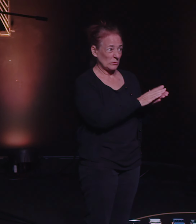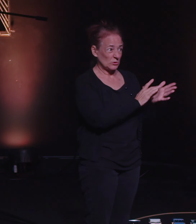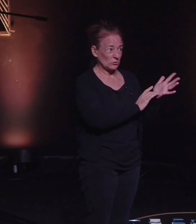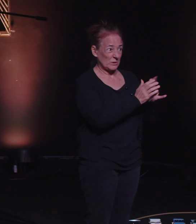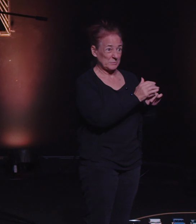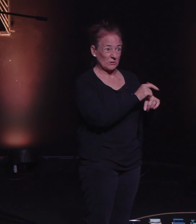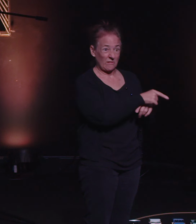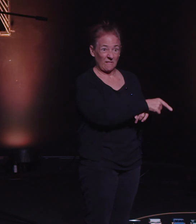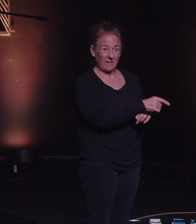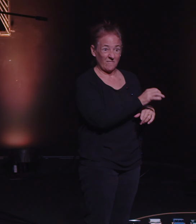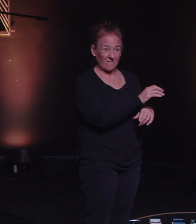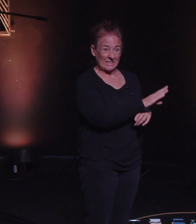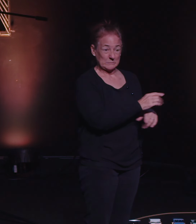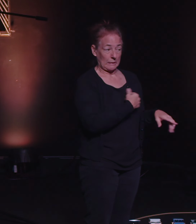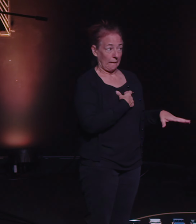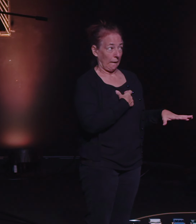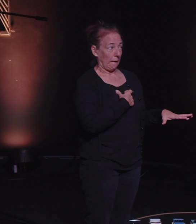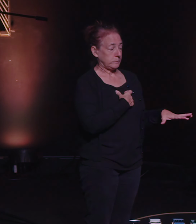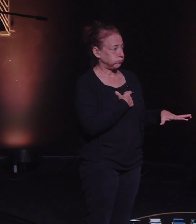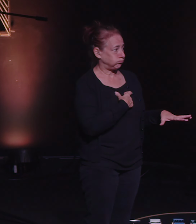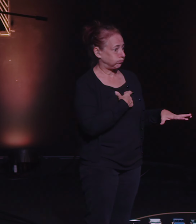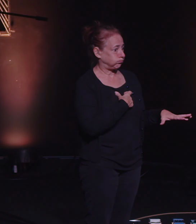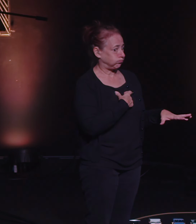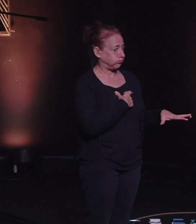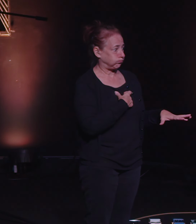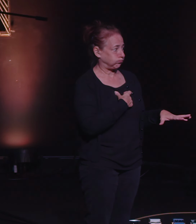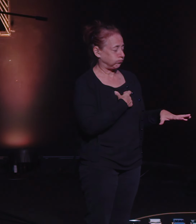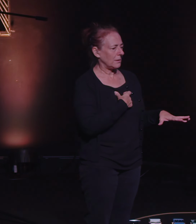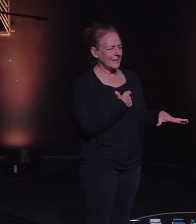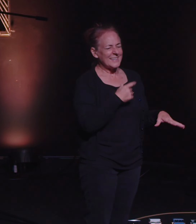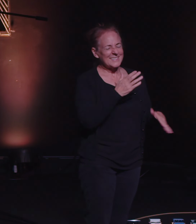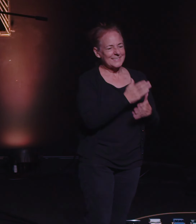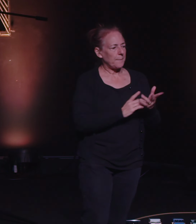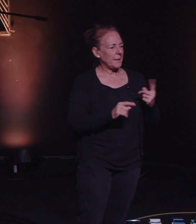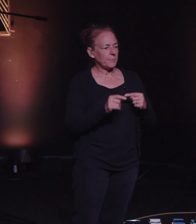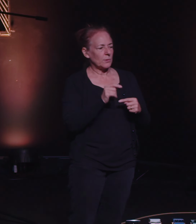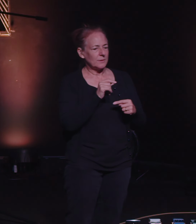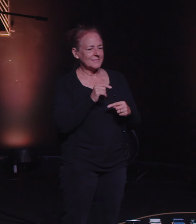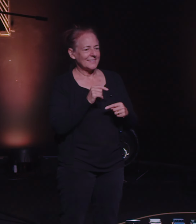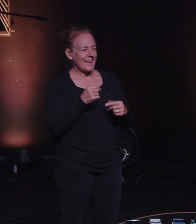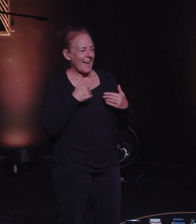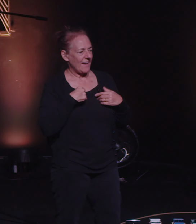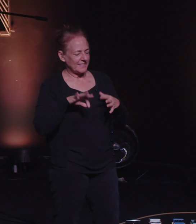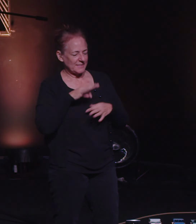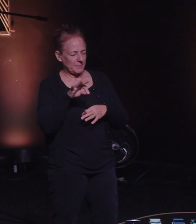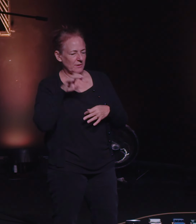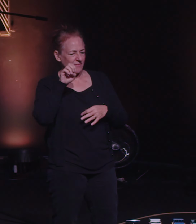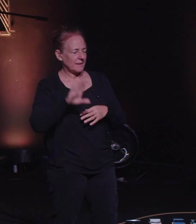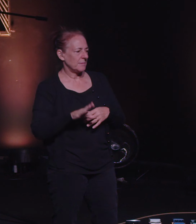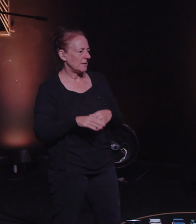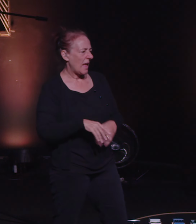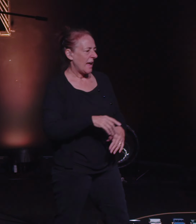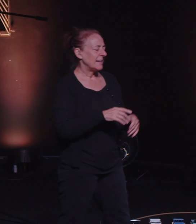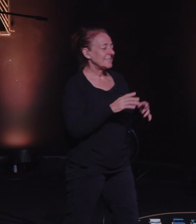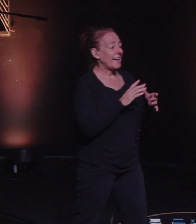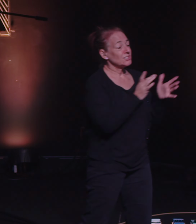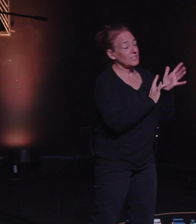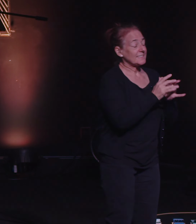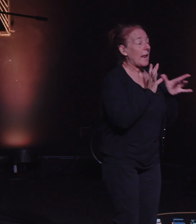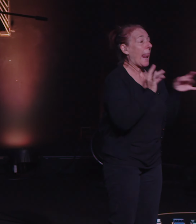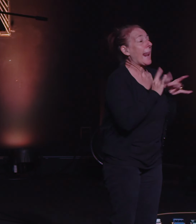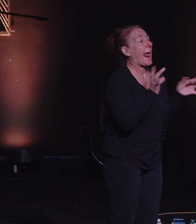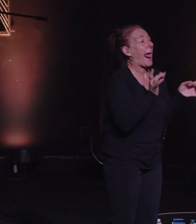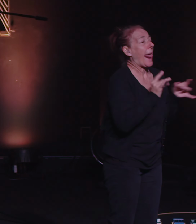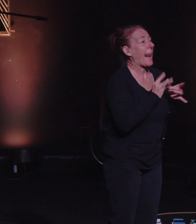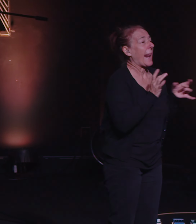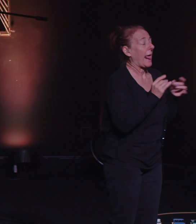people who God has given a spirit of discipleship and evangelism, and they do not care. They will come up to you and they will tell you all about Jesus, whether you want to